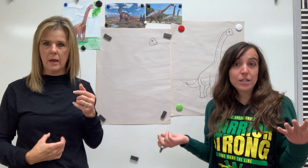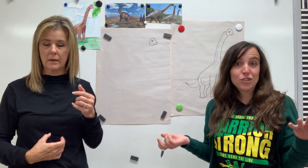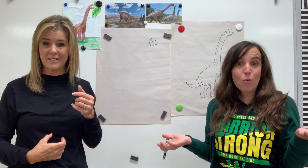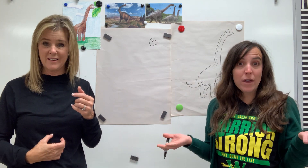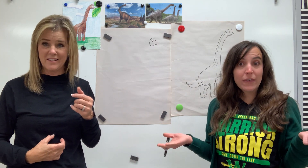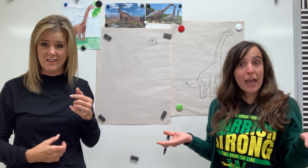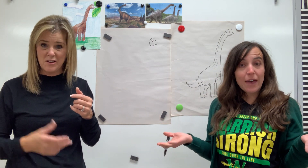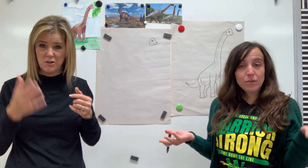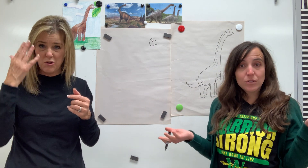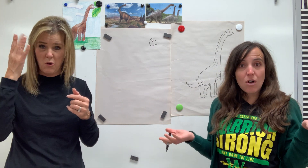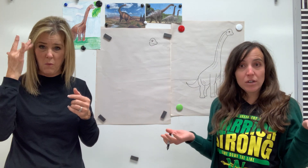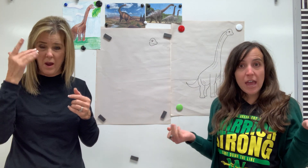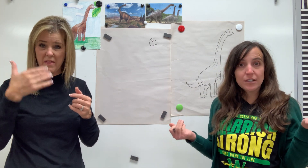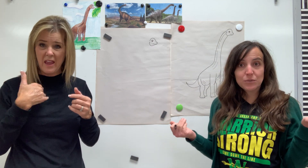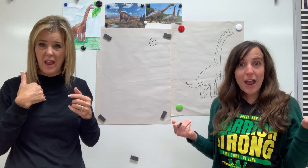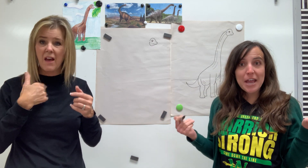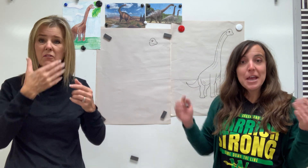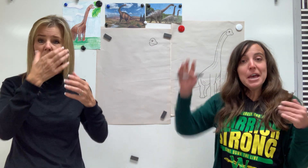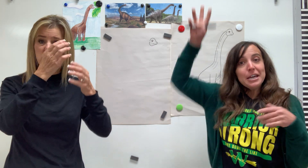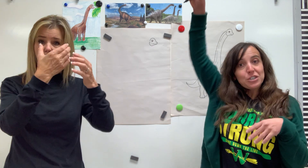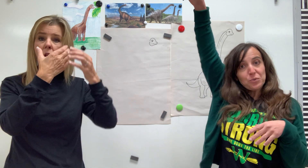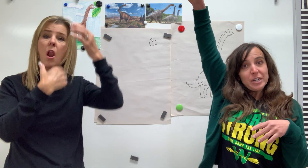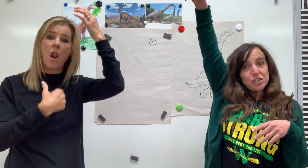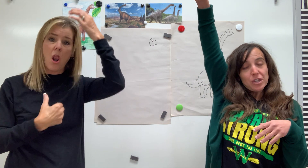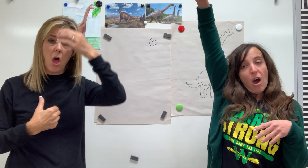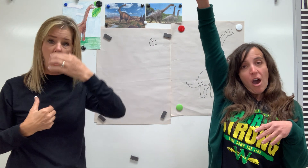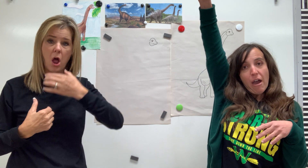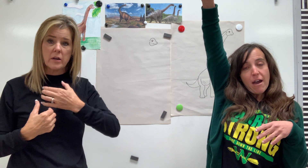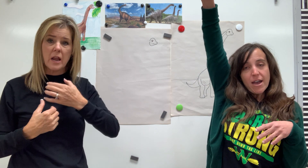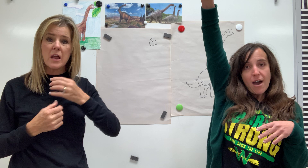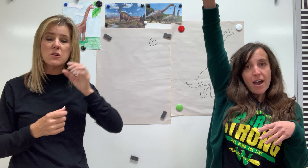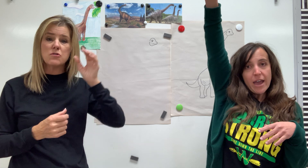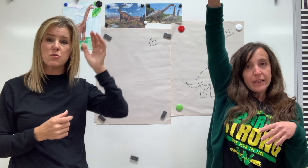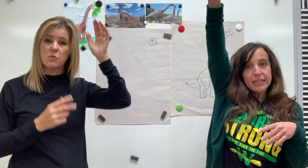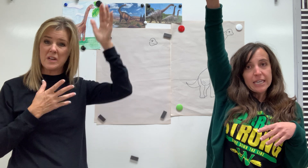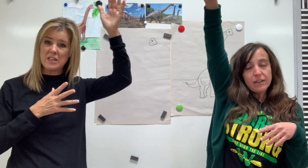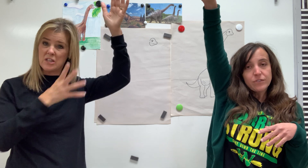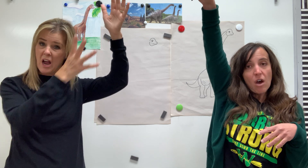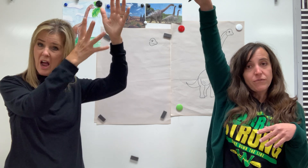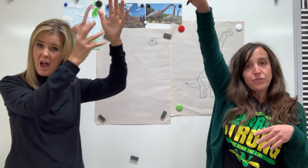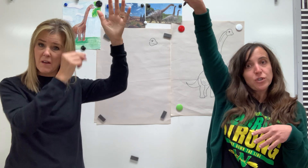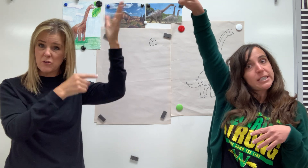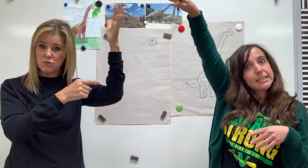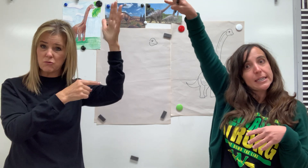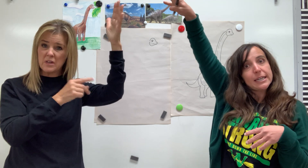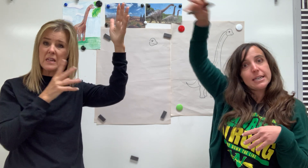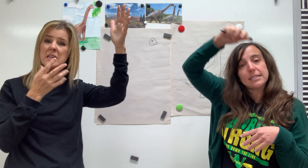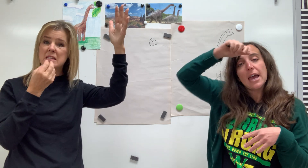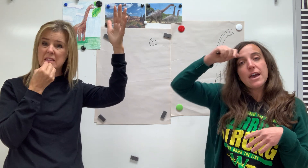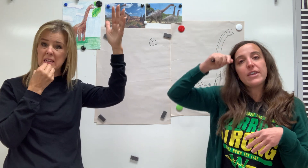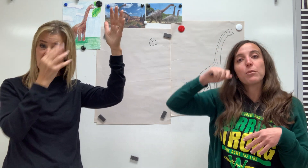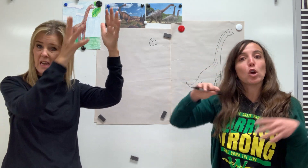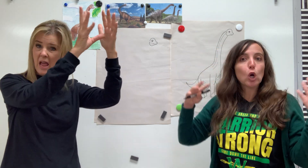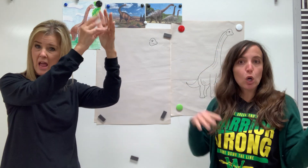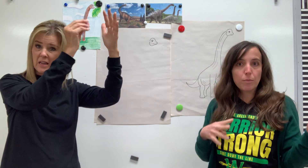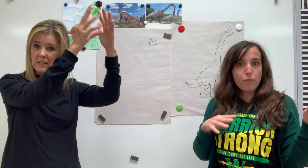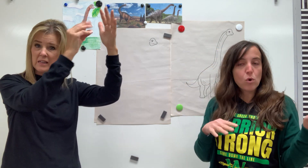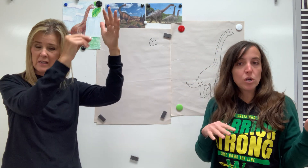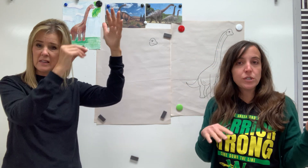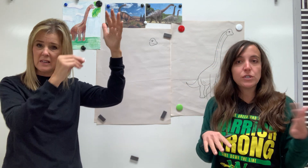bet you guys know why they had those long necks, right? To reach the high, high, high leaves off of trees to eat. They